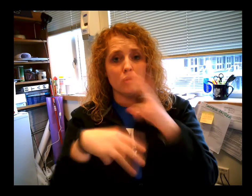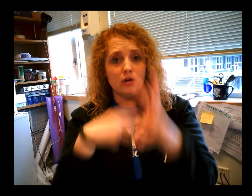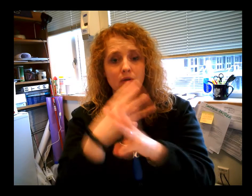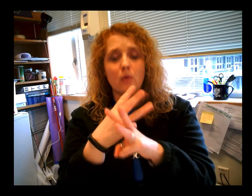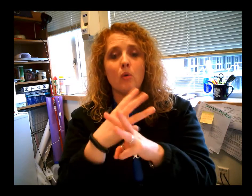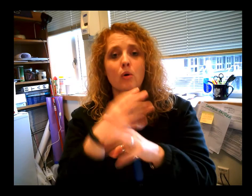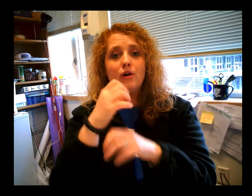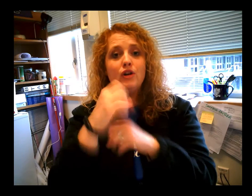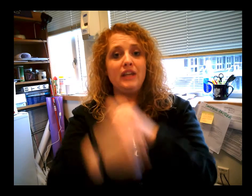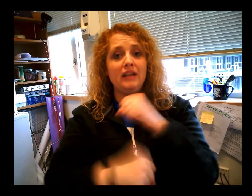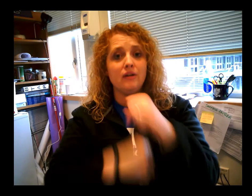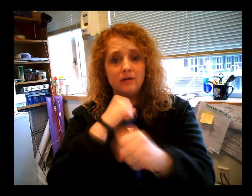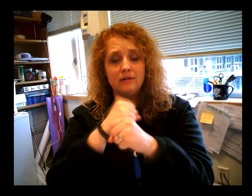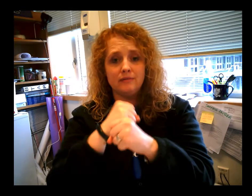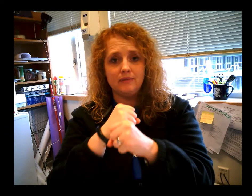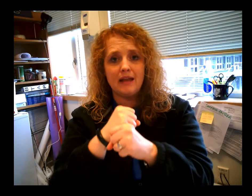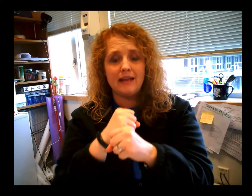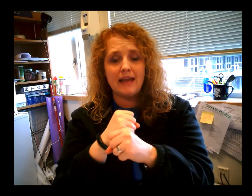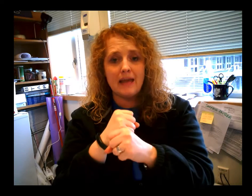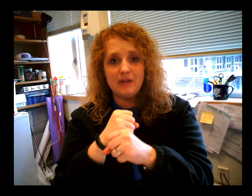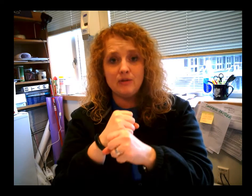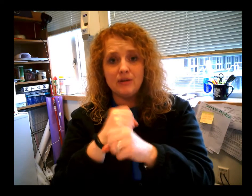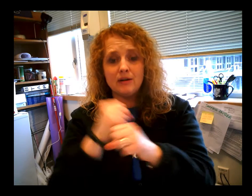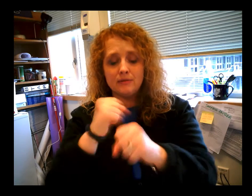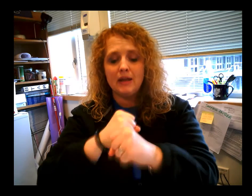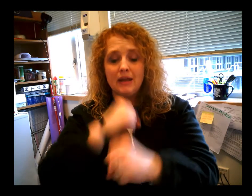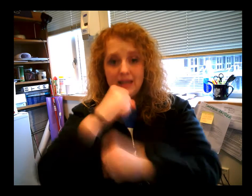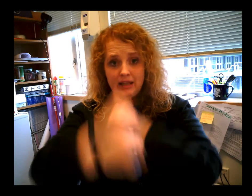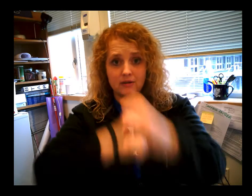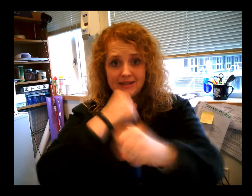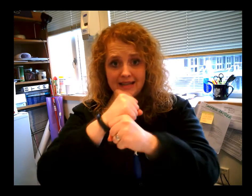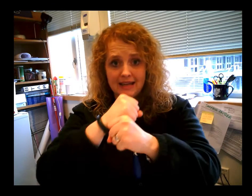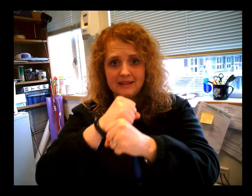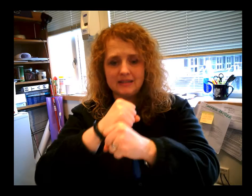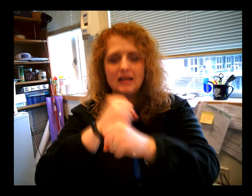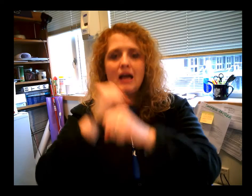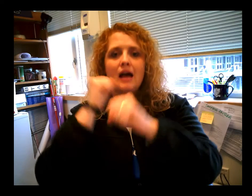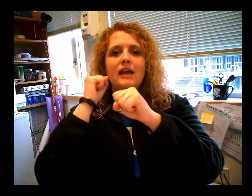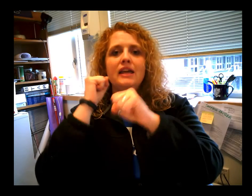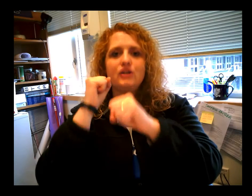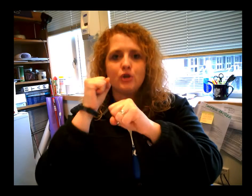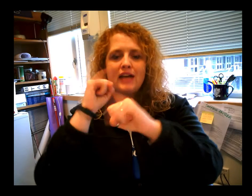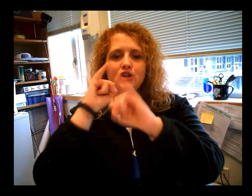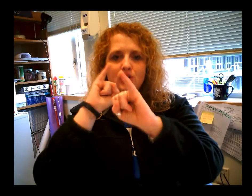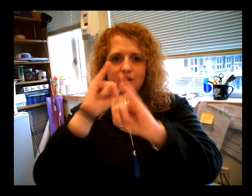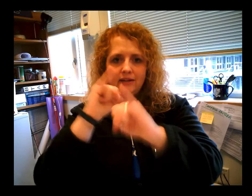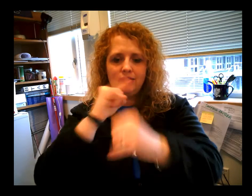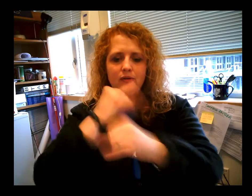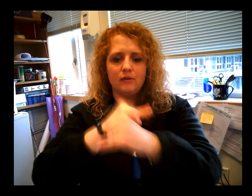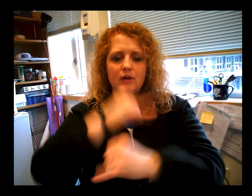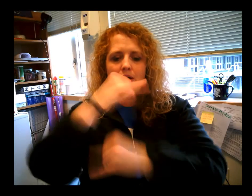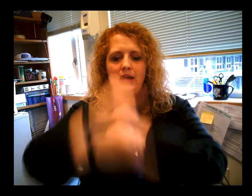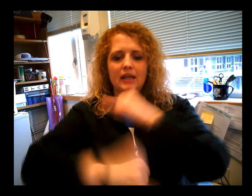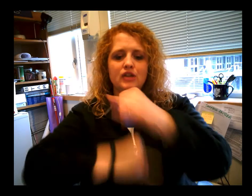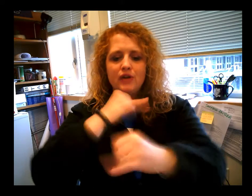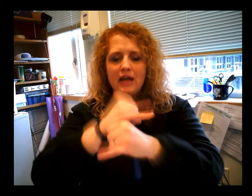world or year, like Happy New Year. Year is like this. International is